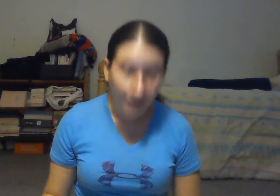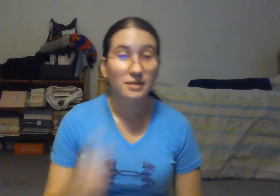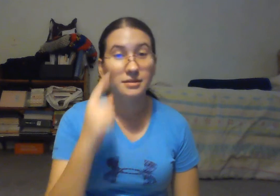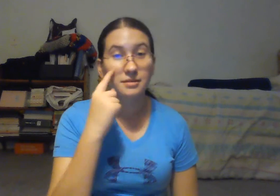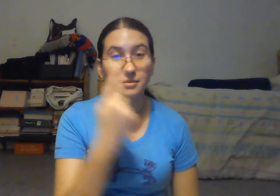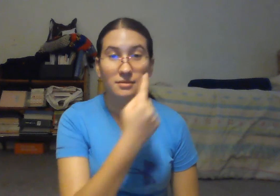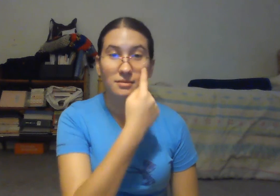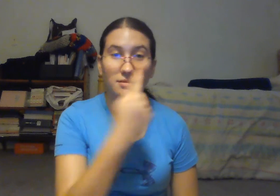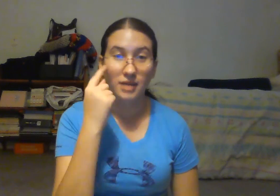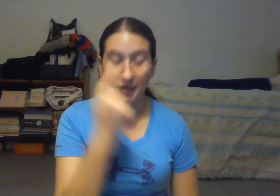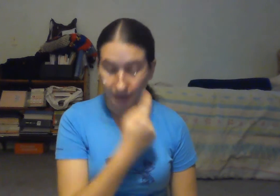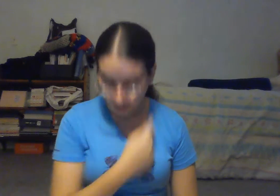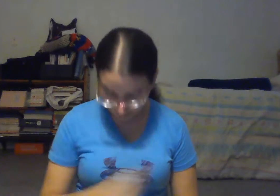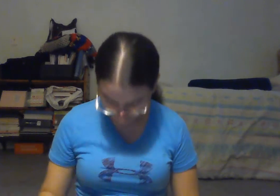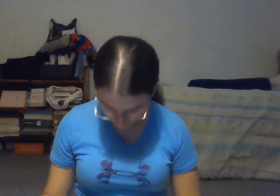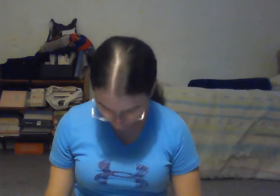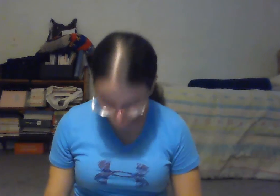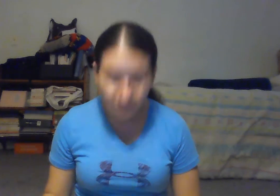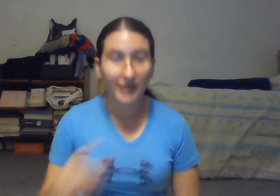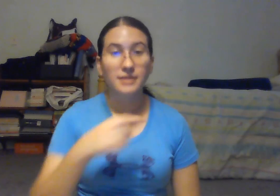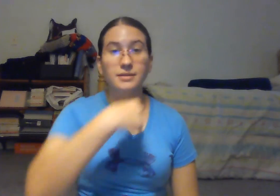Eyes. Kind of easy. Face.